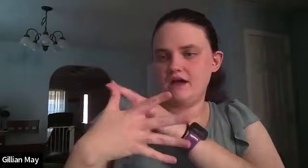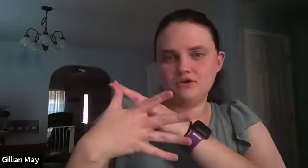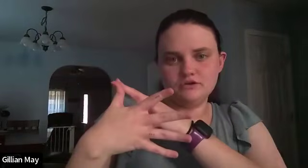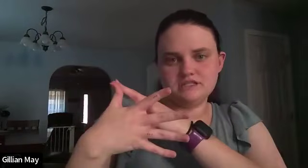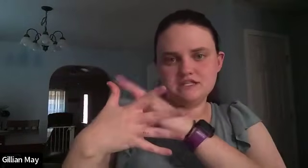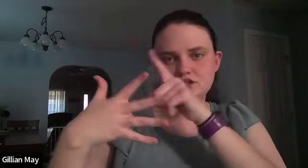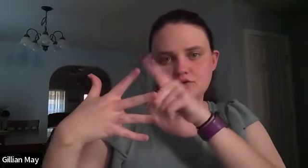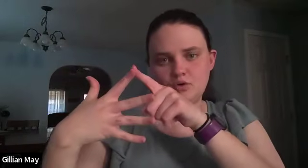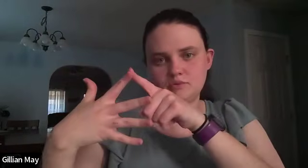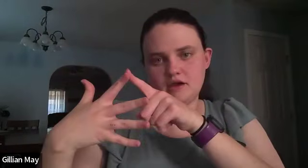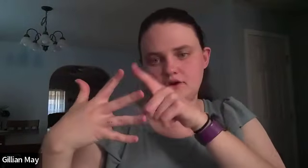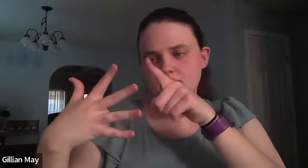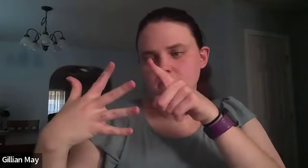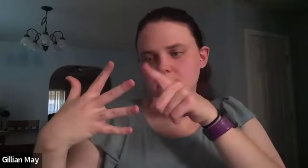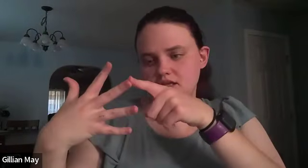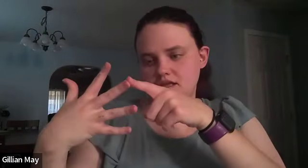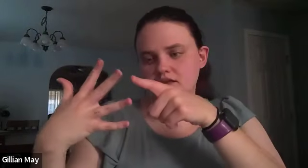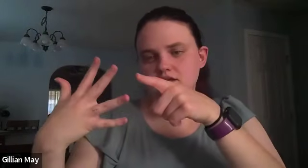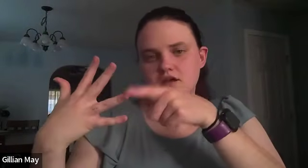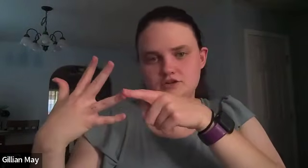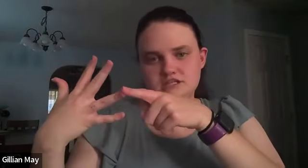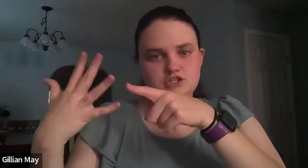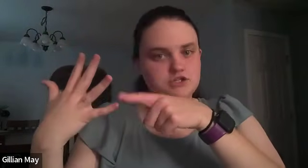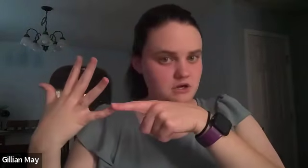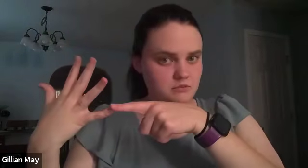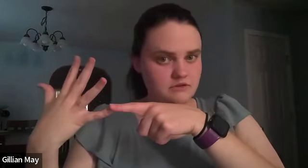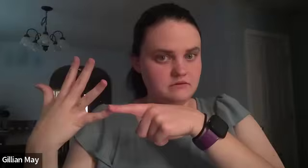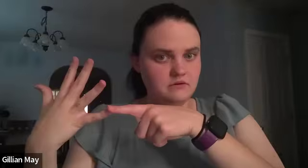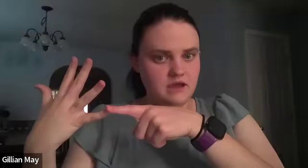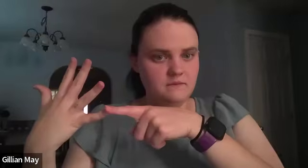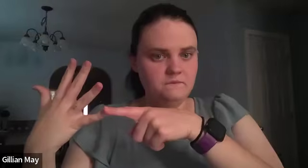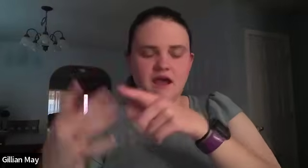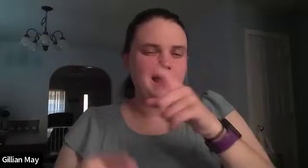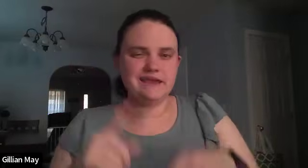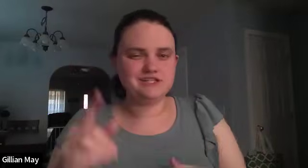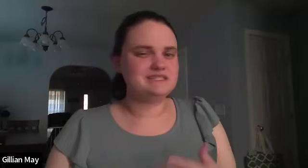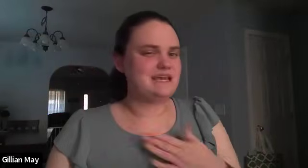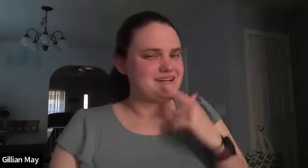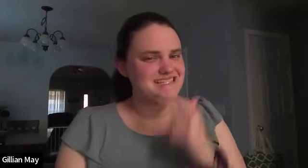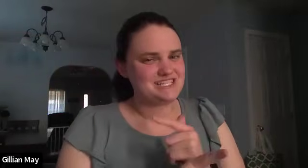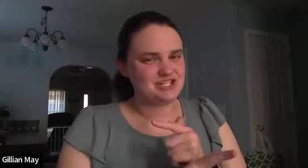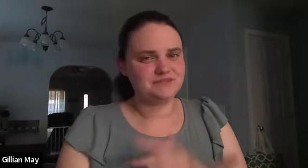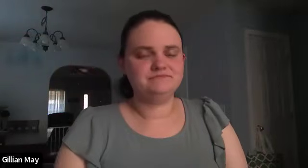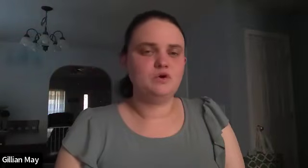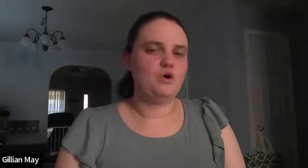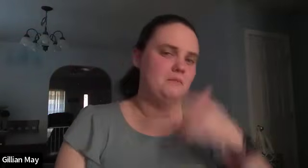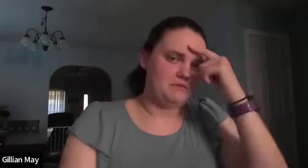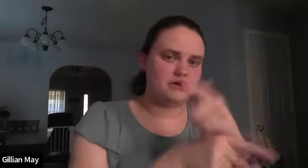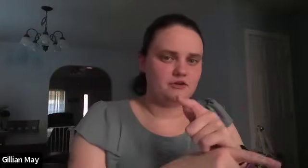have an older sister, older brother, me, younger sister, younger brother, okay? I can't just say my sister or my